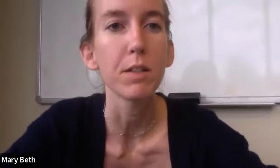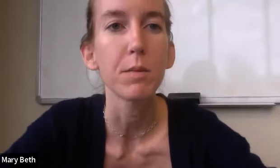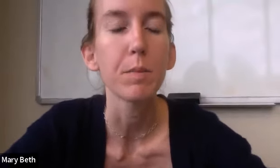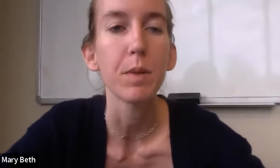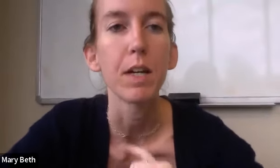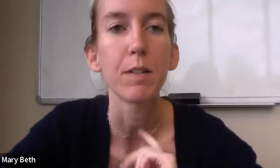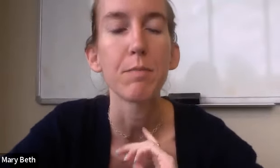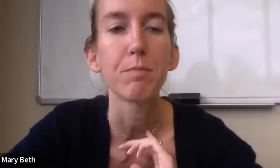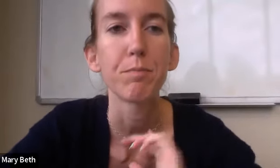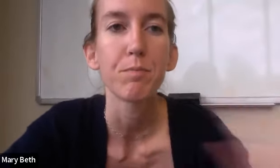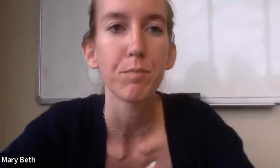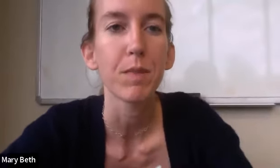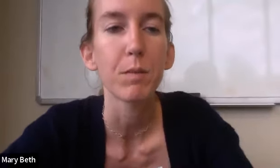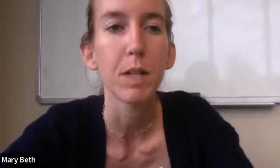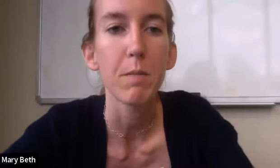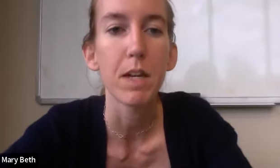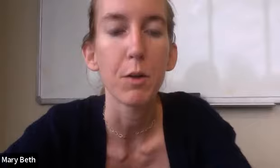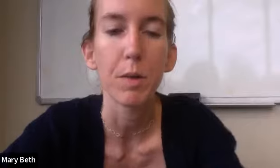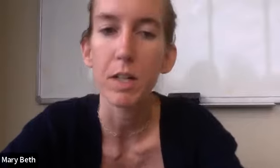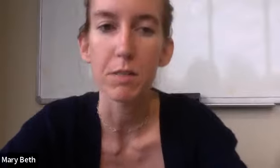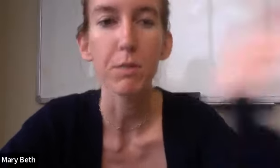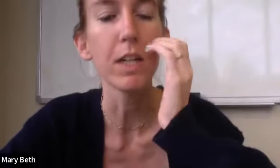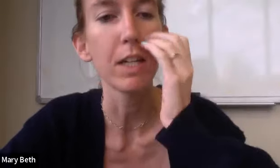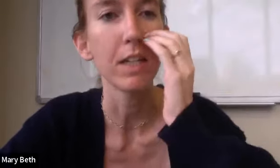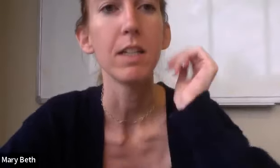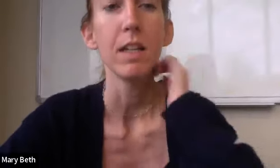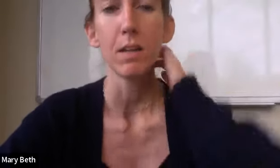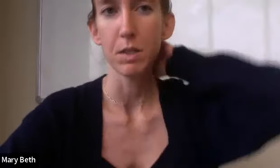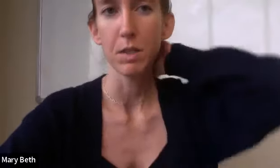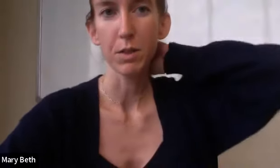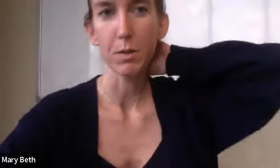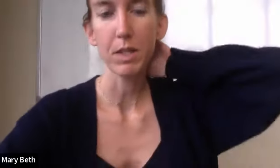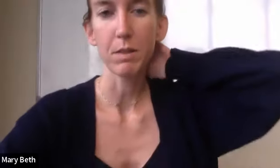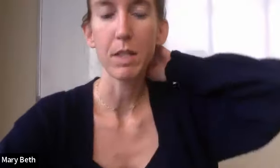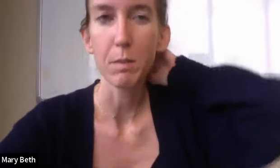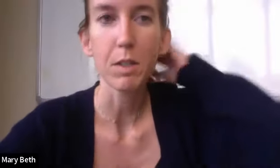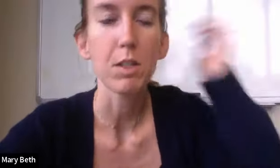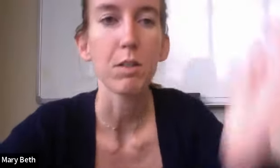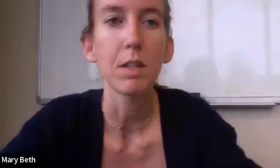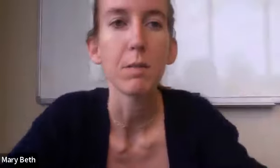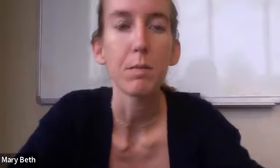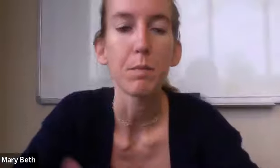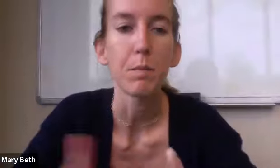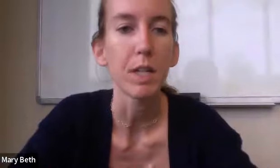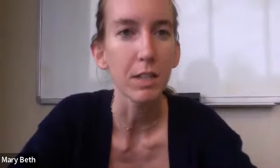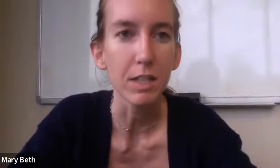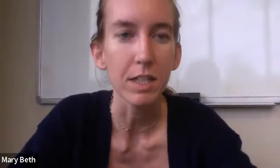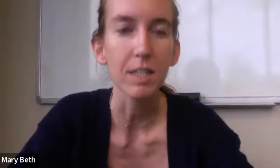group where I met Omar and Ryan. Was the first week I was able to show them what I learned. And